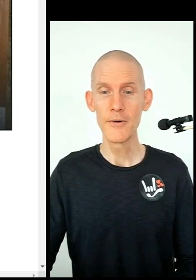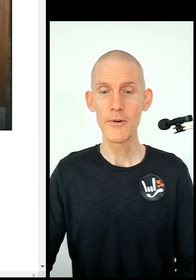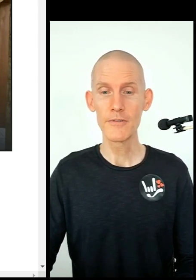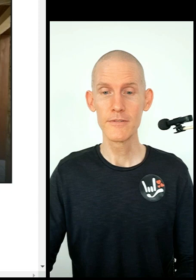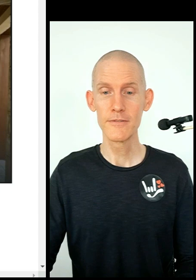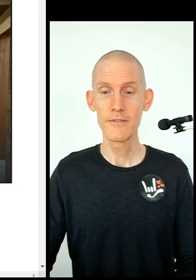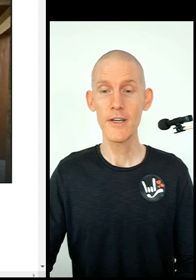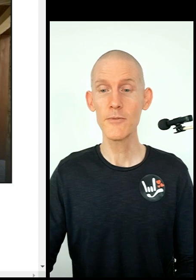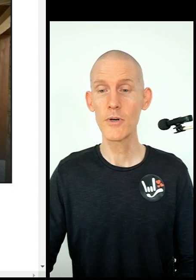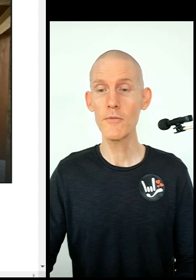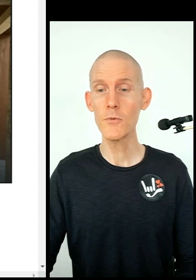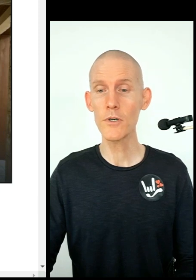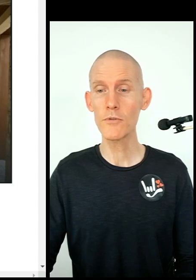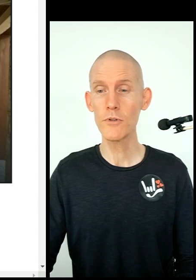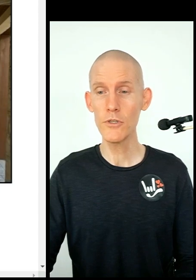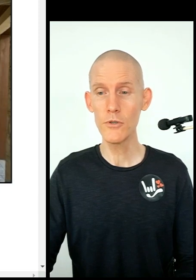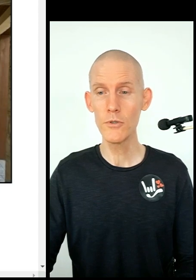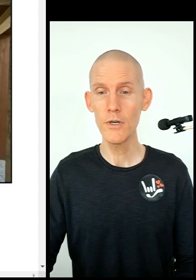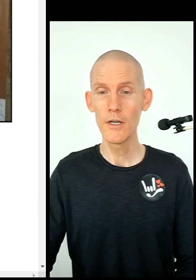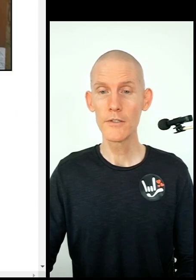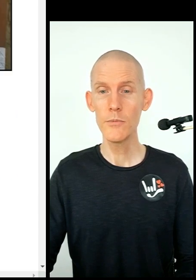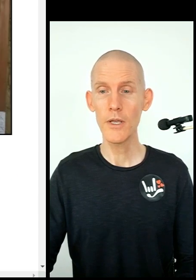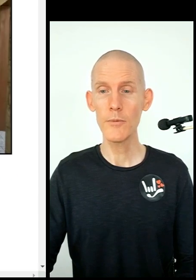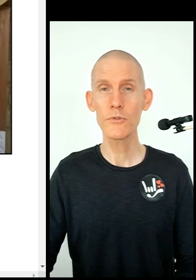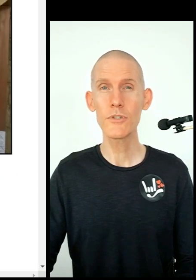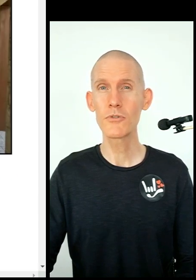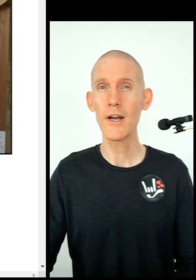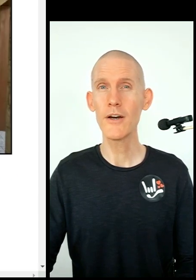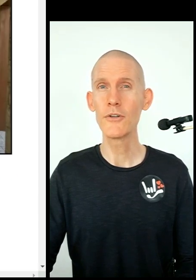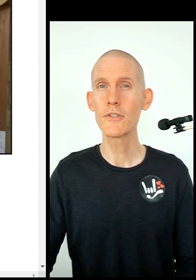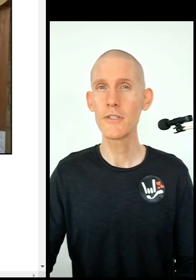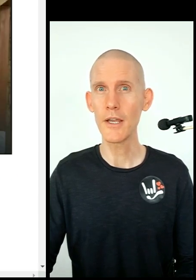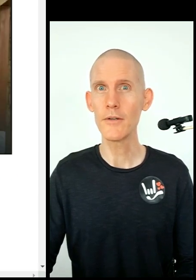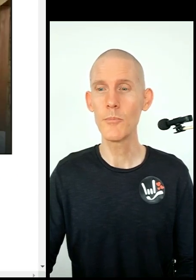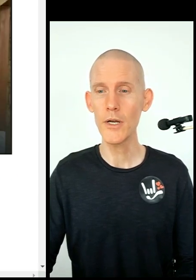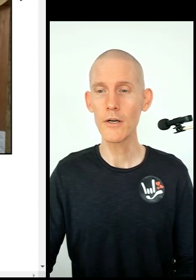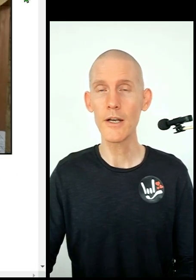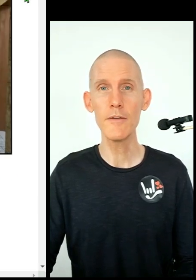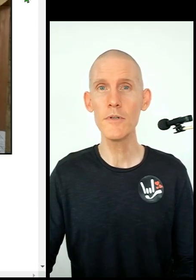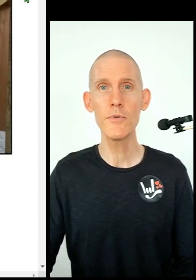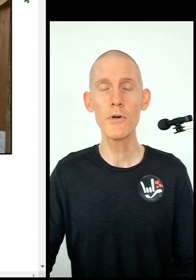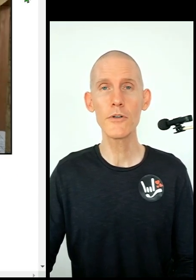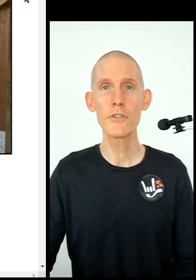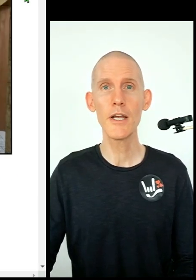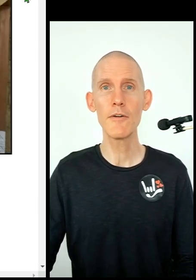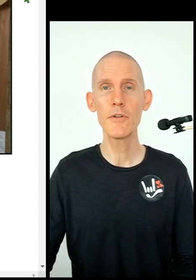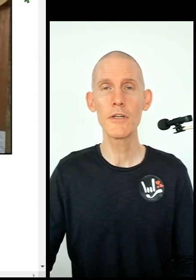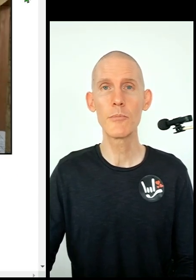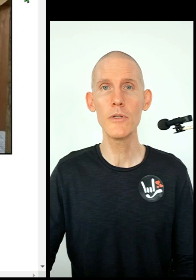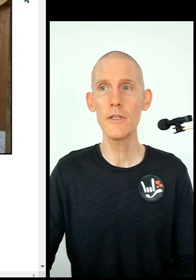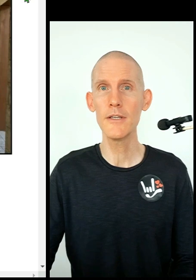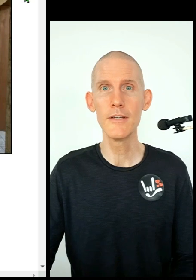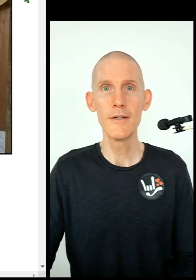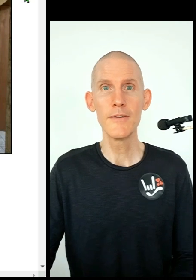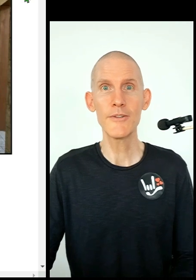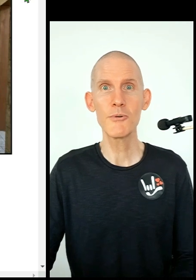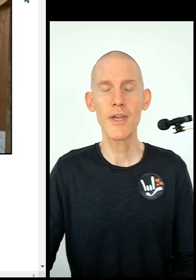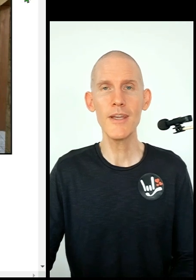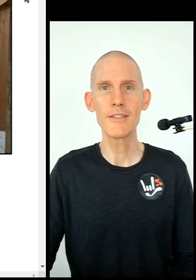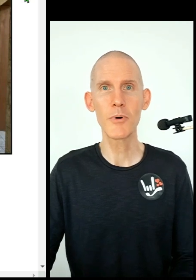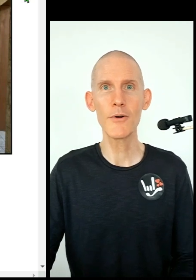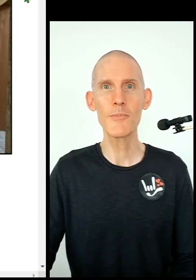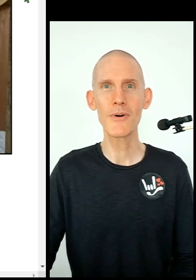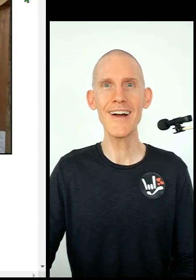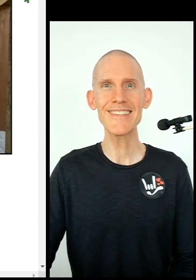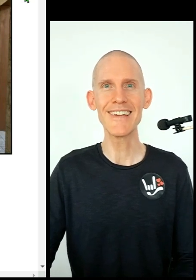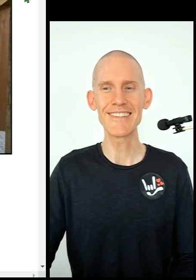0.05, right? Whatever works for you to be able to try to understand better. And even if you don't understand everything completely, that's